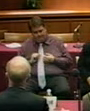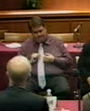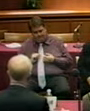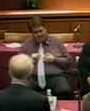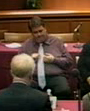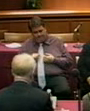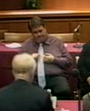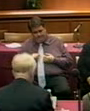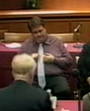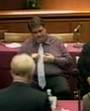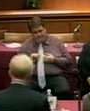industry